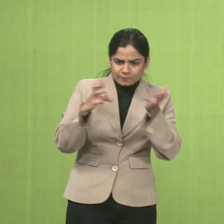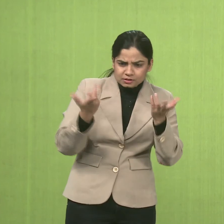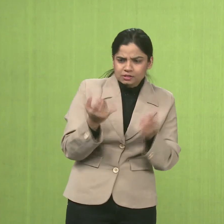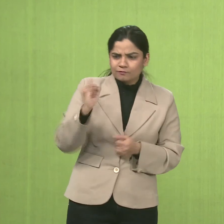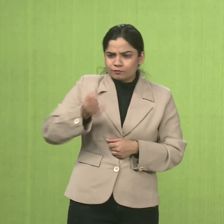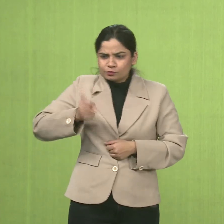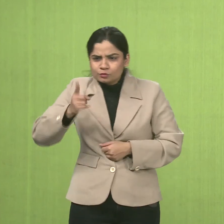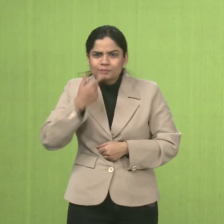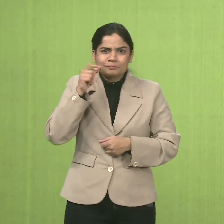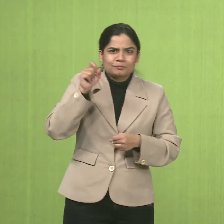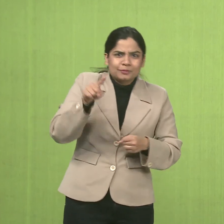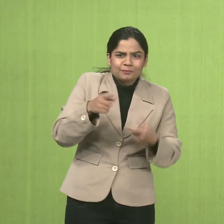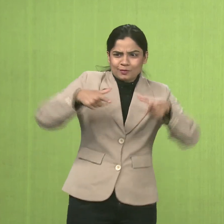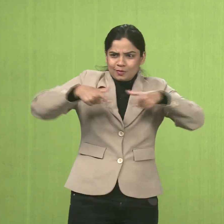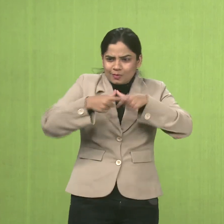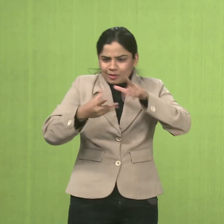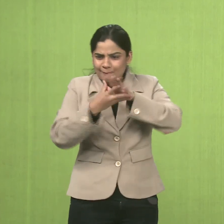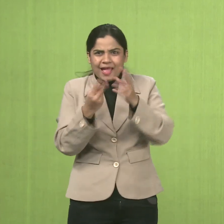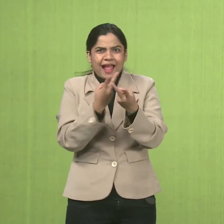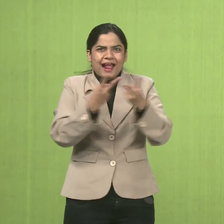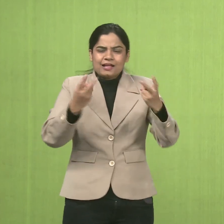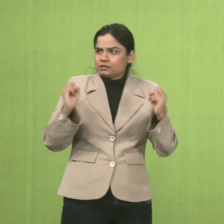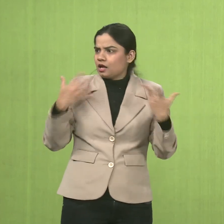Adolescents do not rely on information about sex.